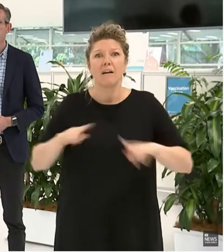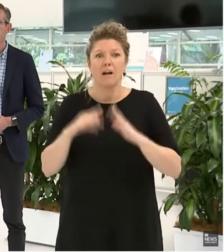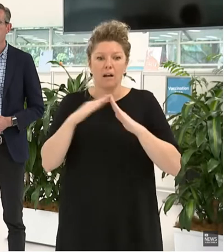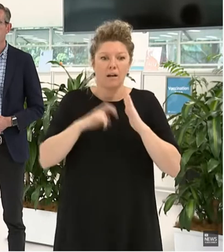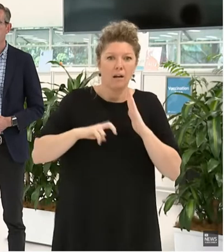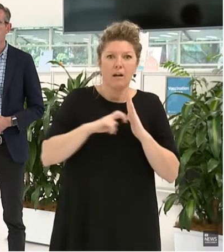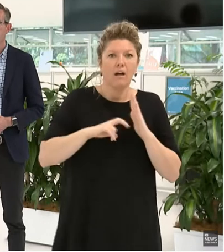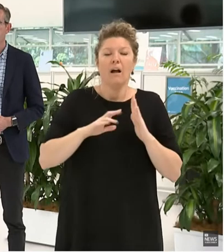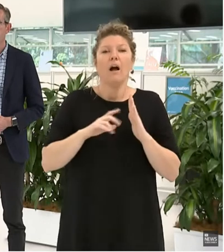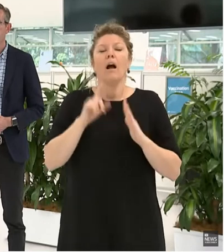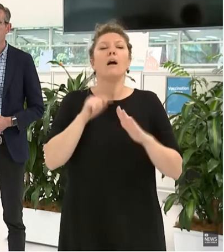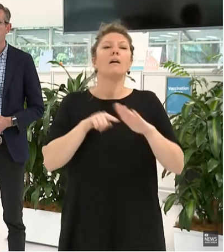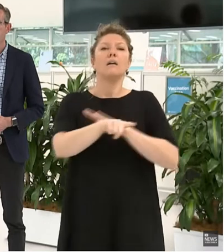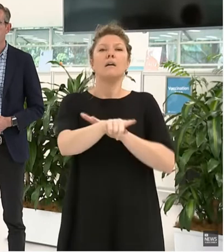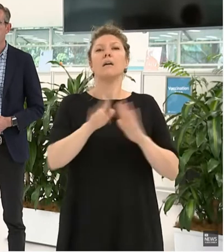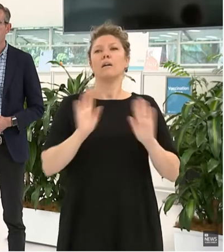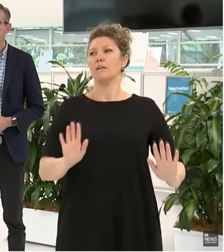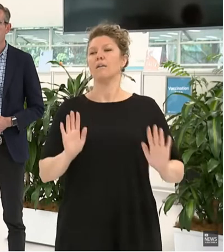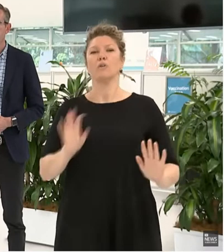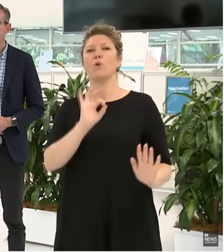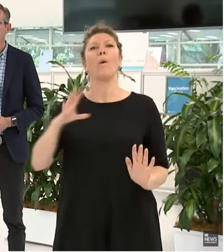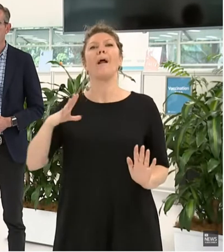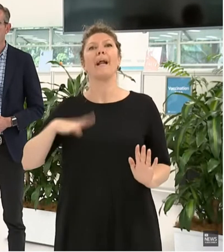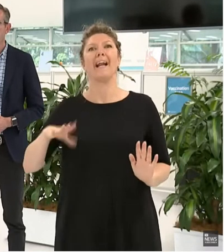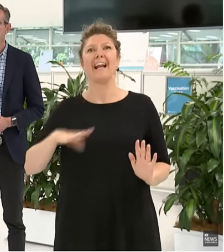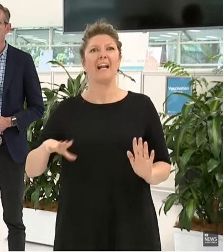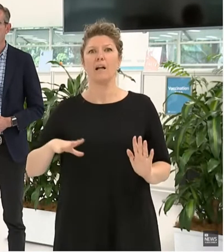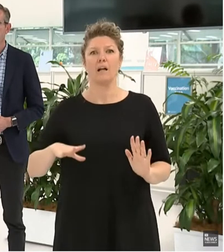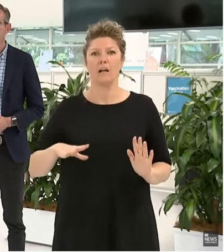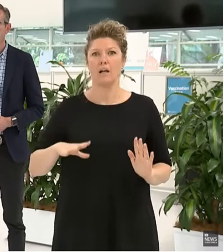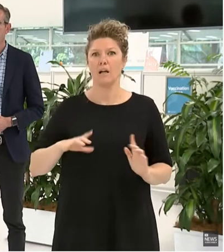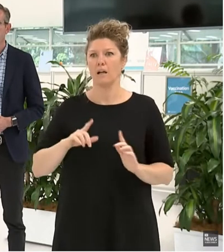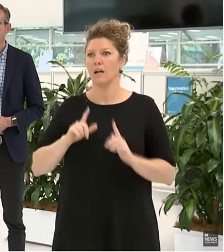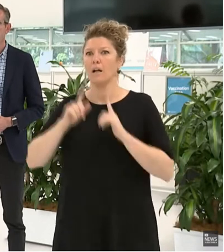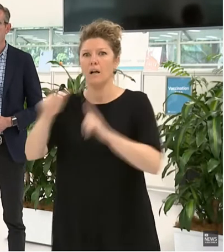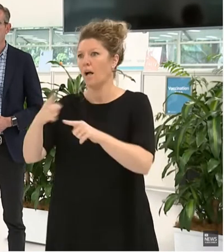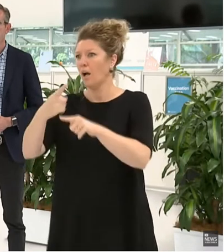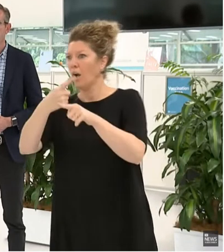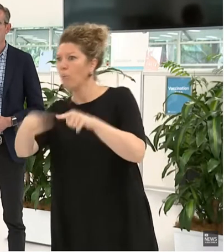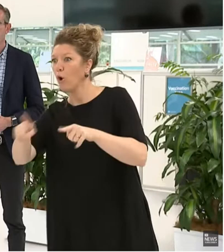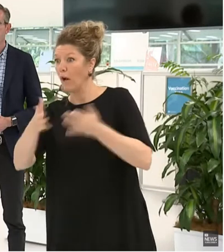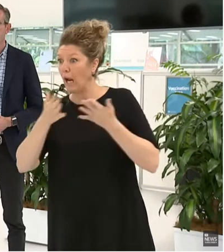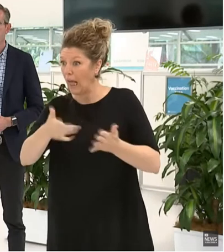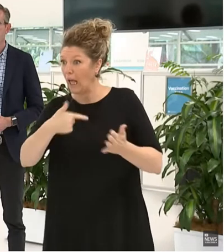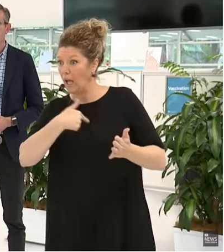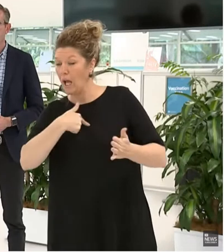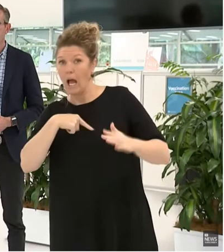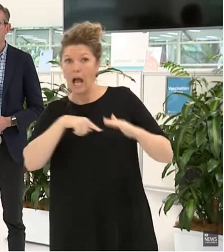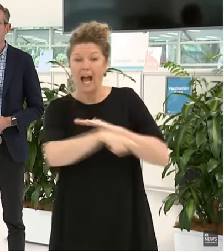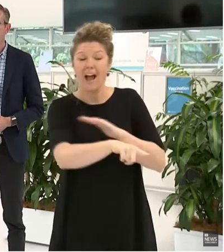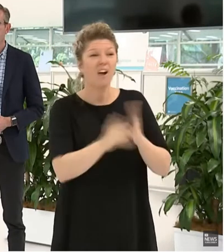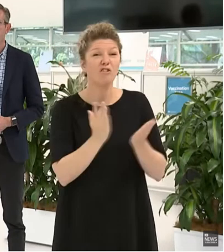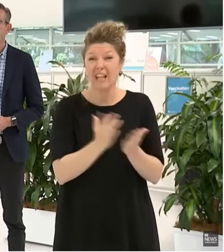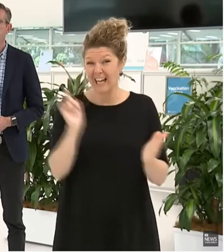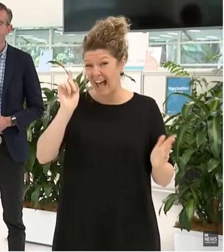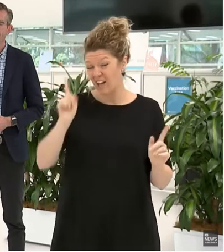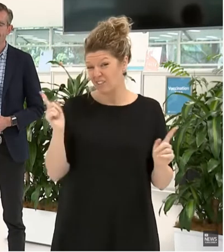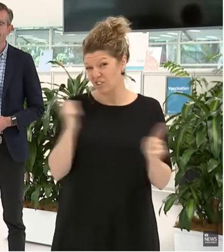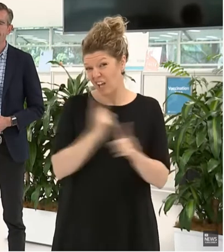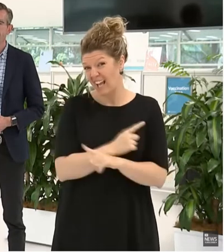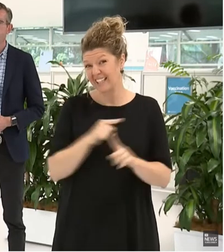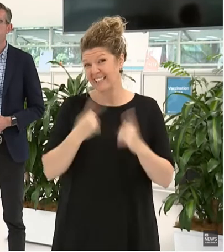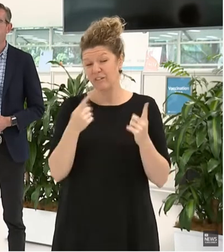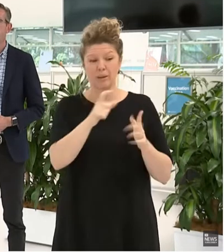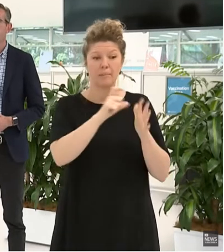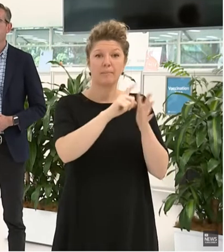as long as we realise that we don't need to be rushing off to get medical approval to come out. This is a different way of dealing with it. It's no longer